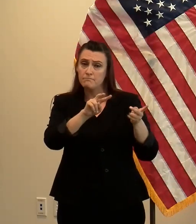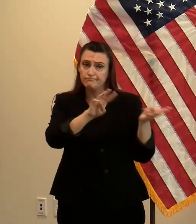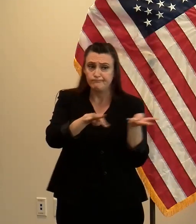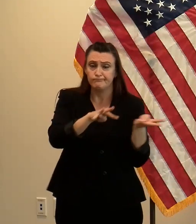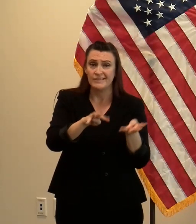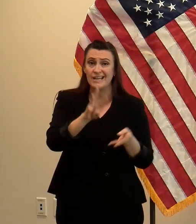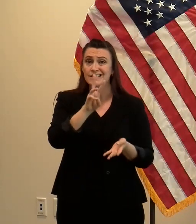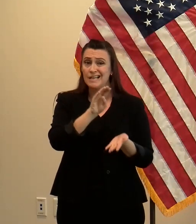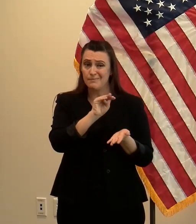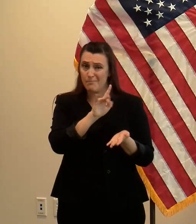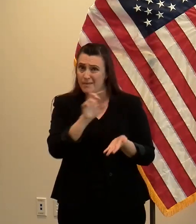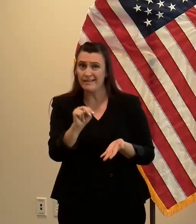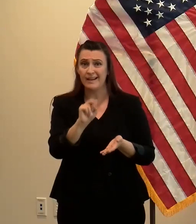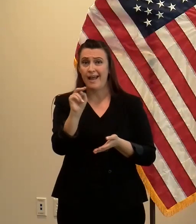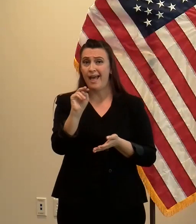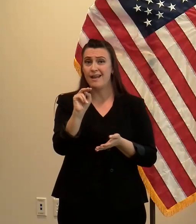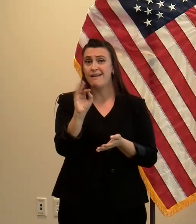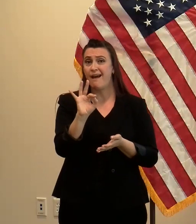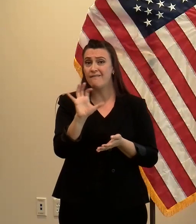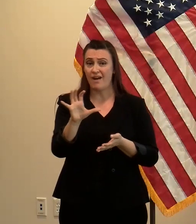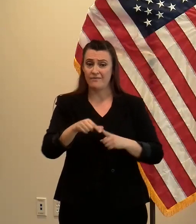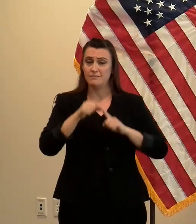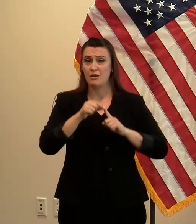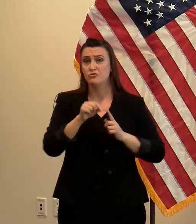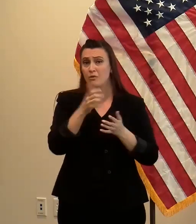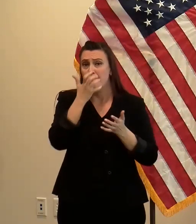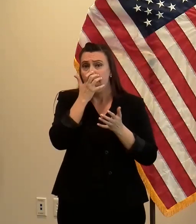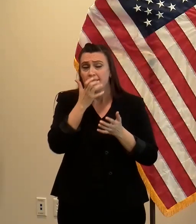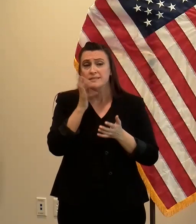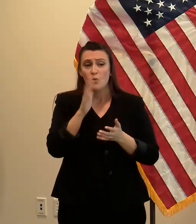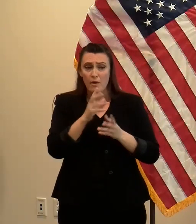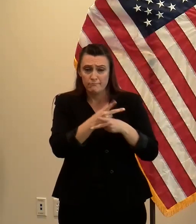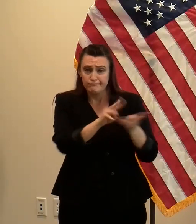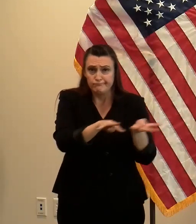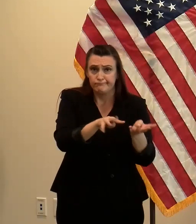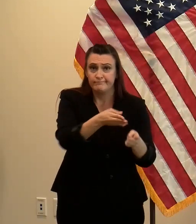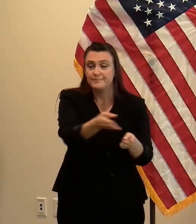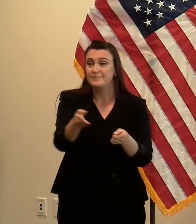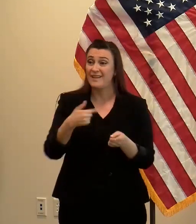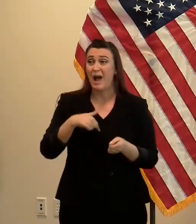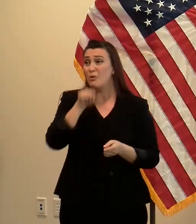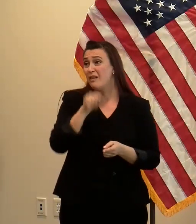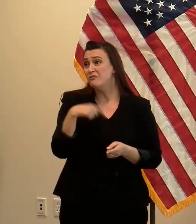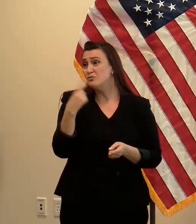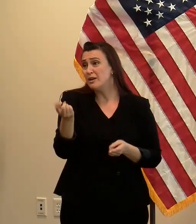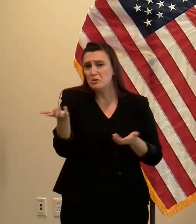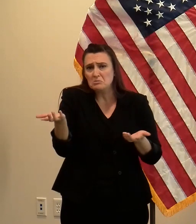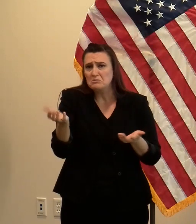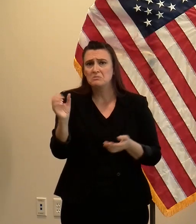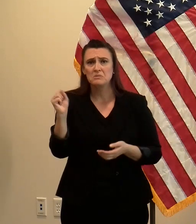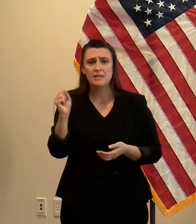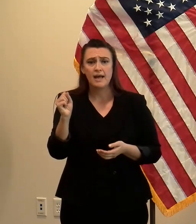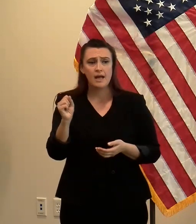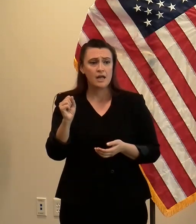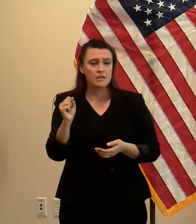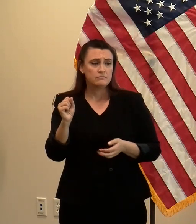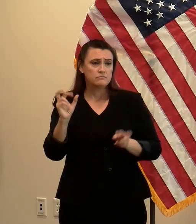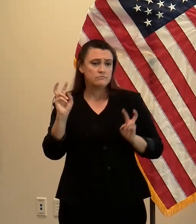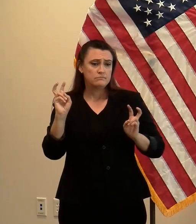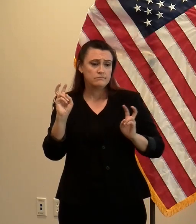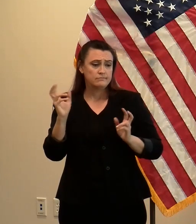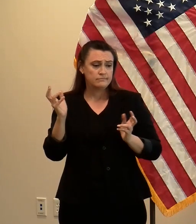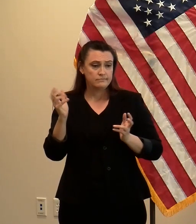6 million N95 masks. I'd love to be in a position where I can say this